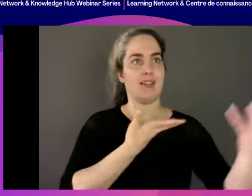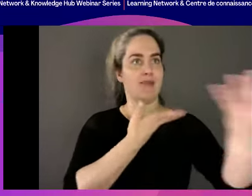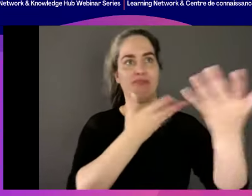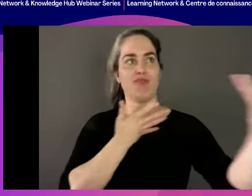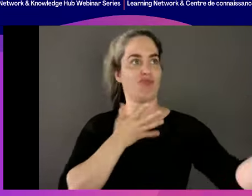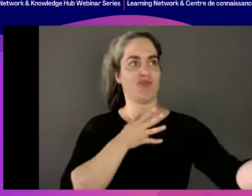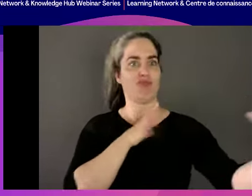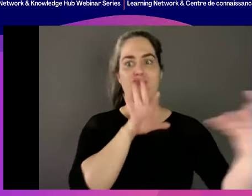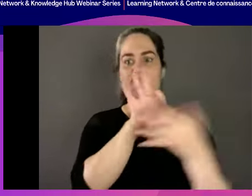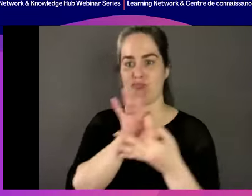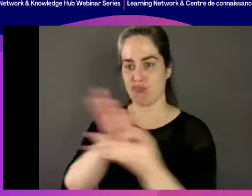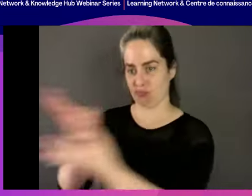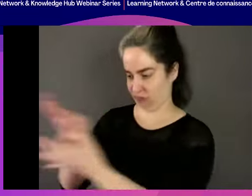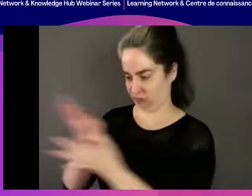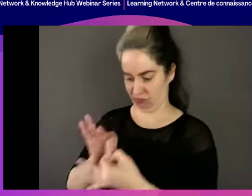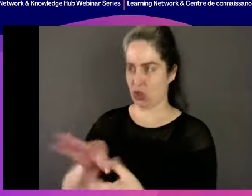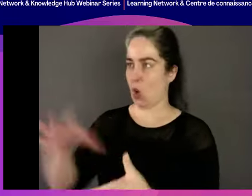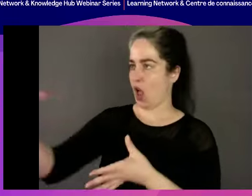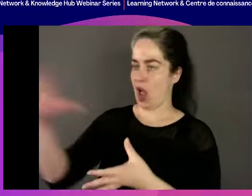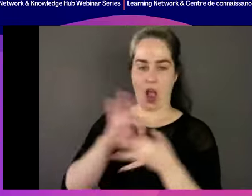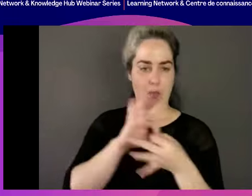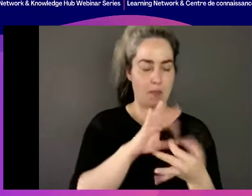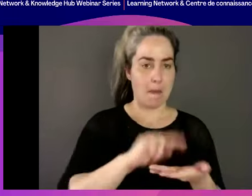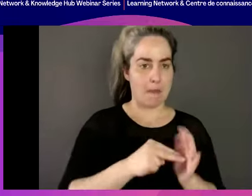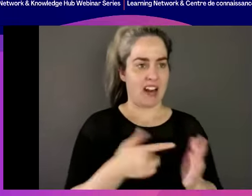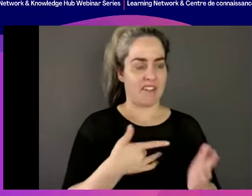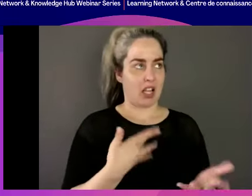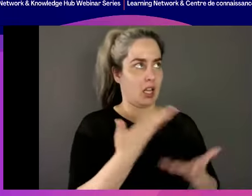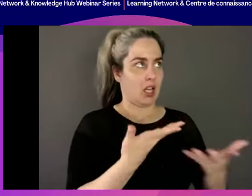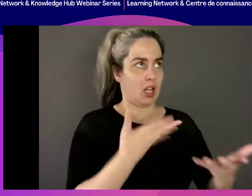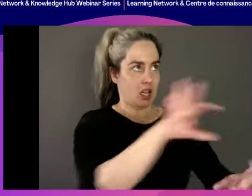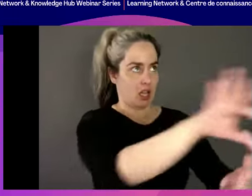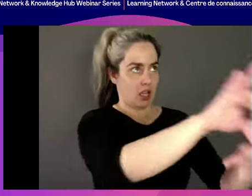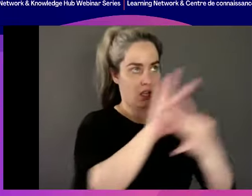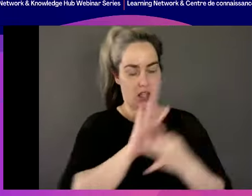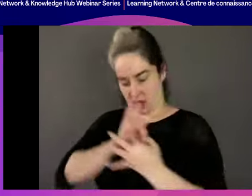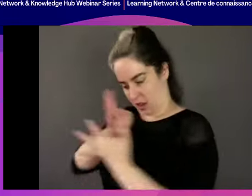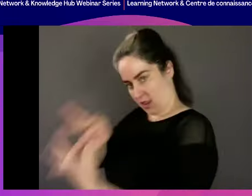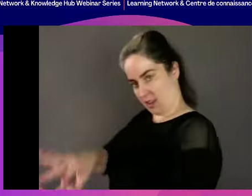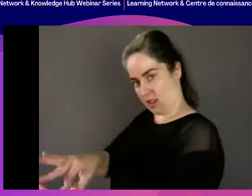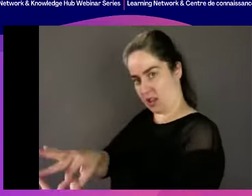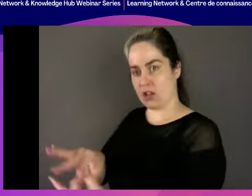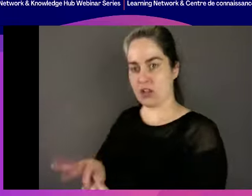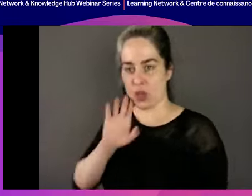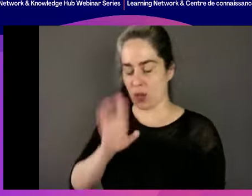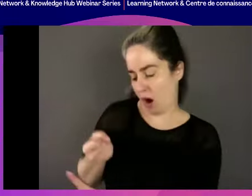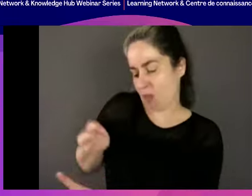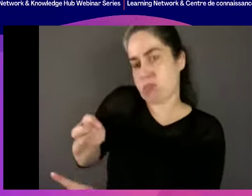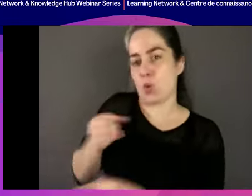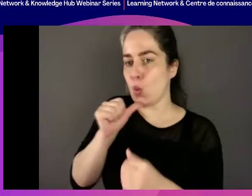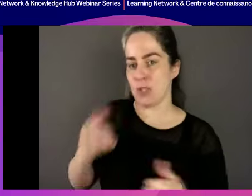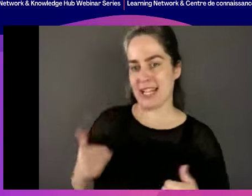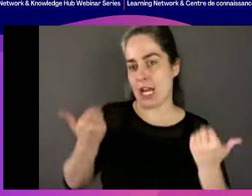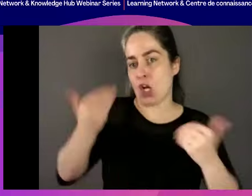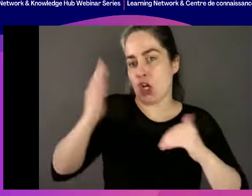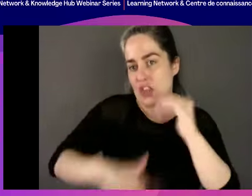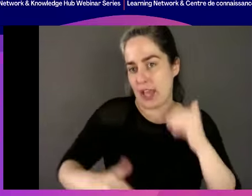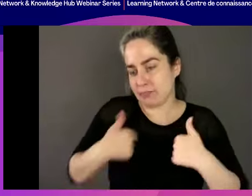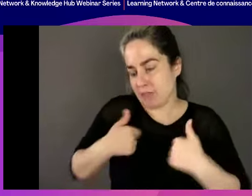and release their hurt and anger on younger and weaker peers. They would hit them or steal their stuff so they would feel like they were in control of